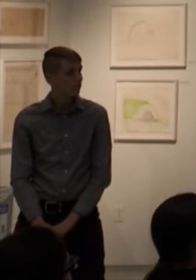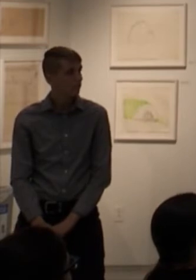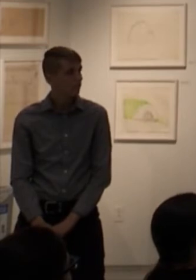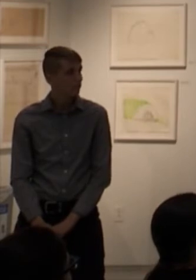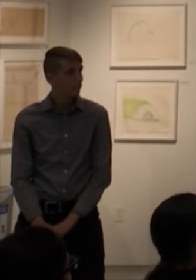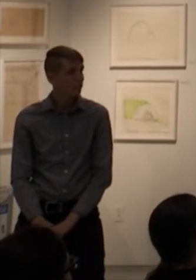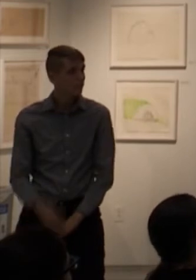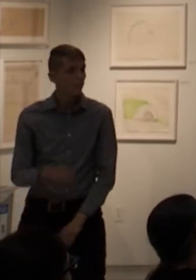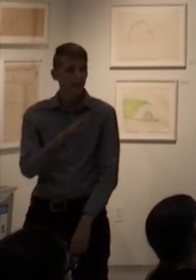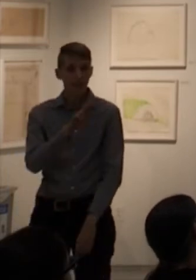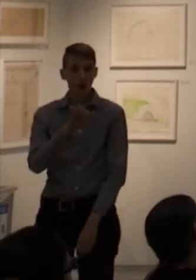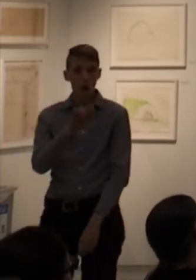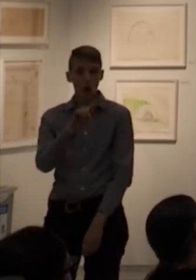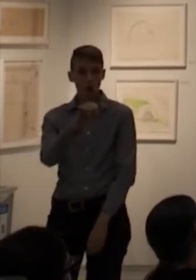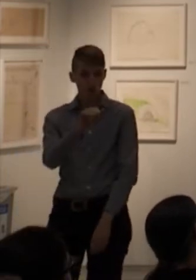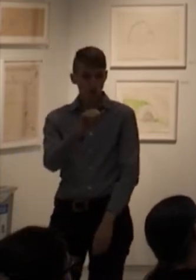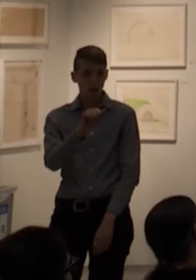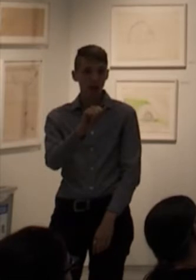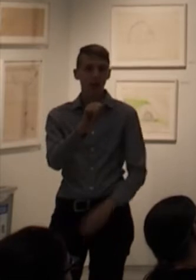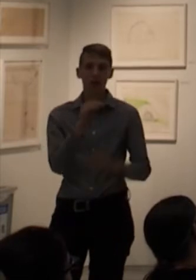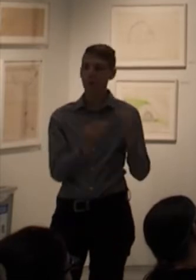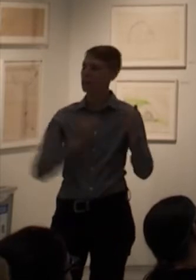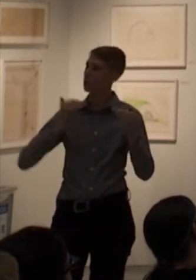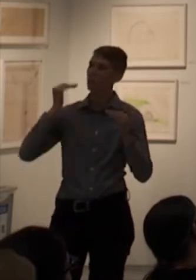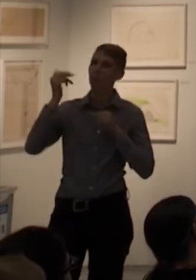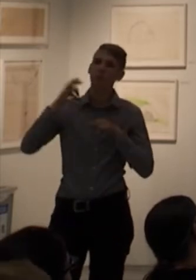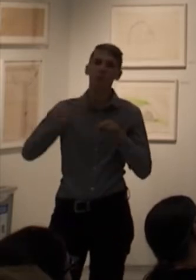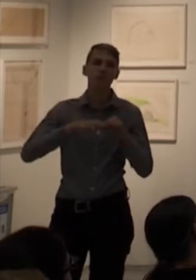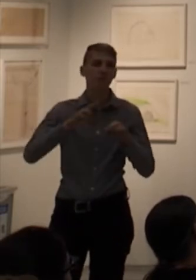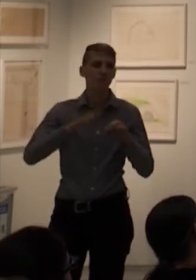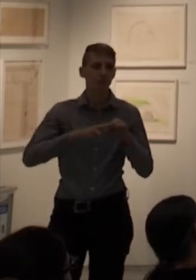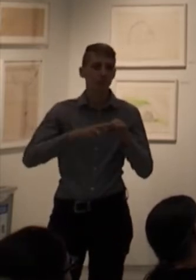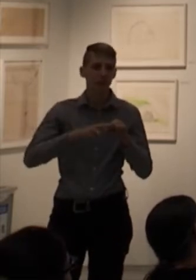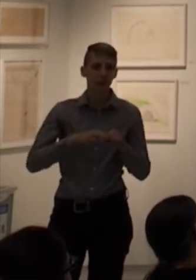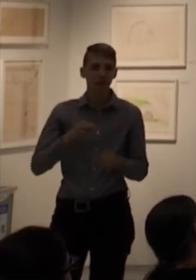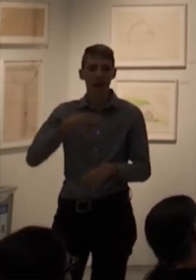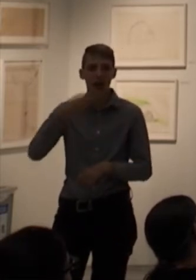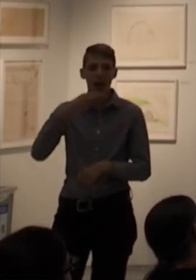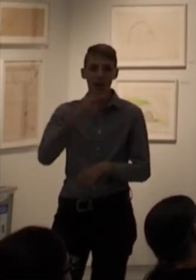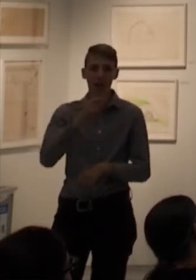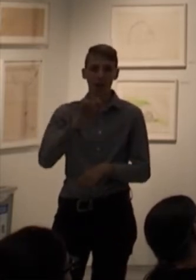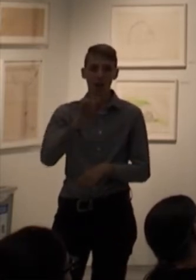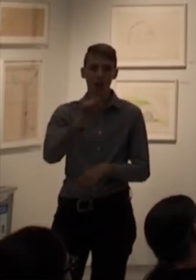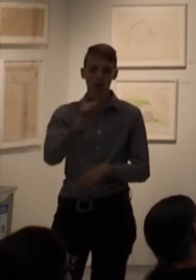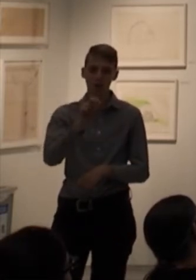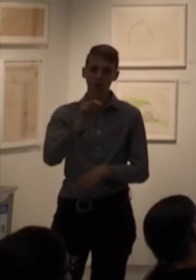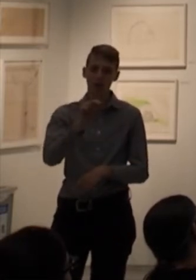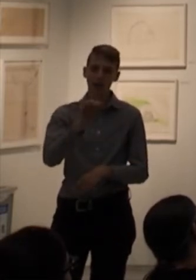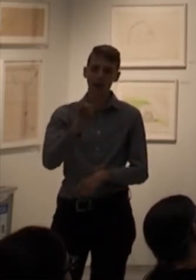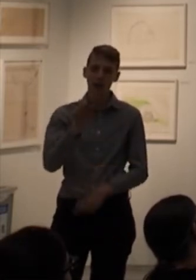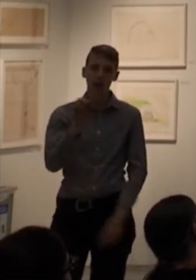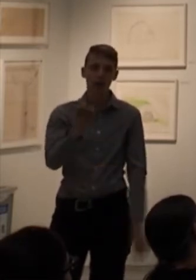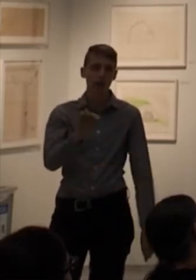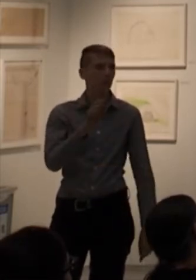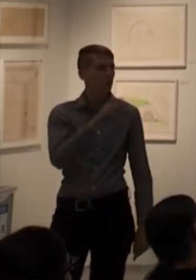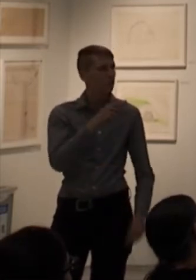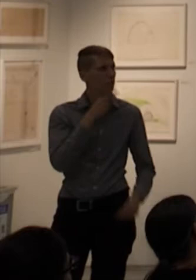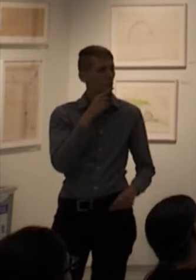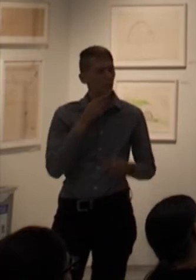The UltraBellini takes the chair to a new level. Produced in high-gloss nylon, it's an amazingly elegant